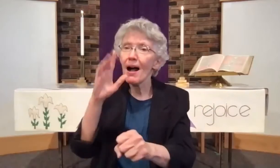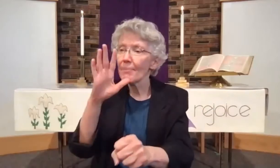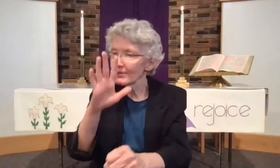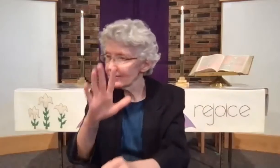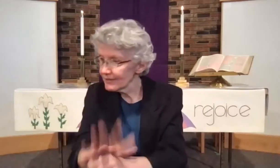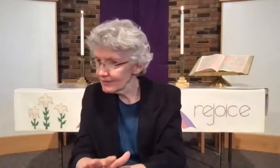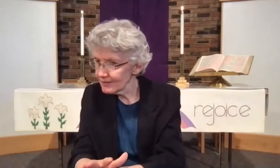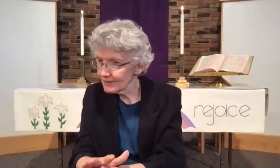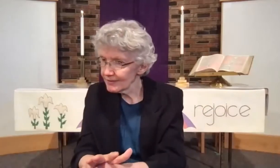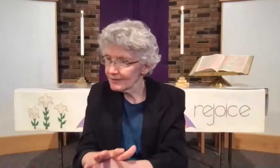promise